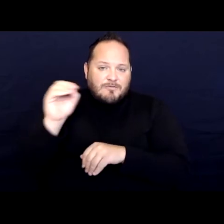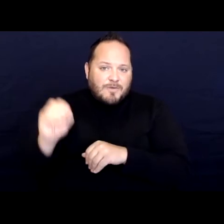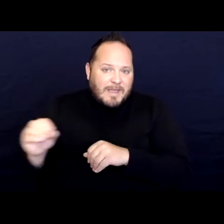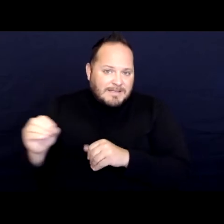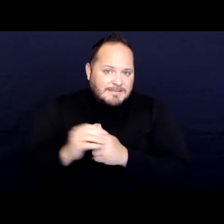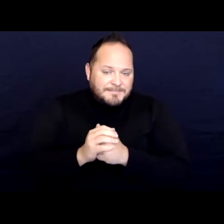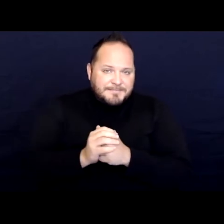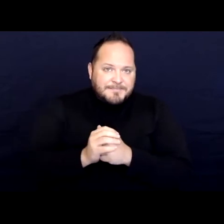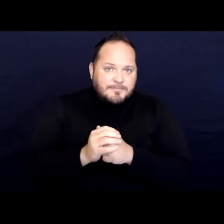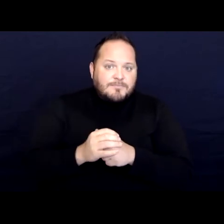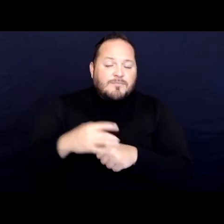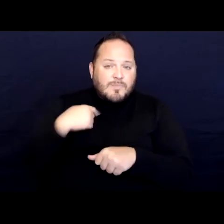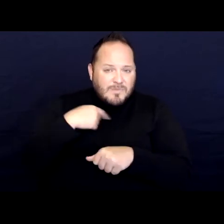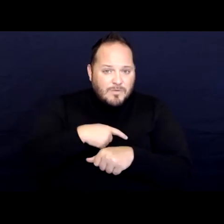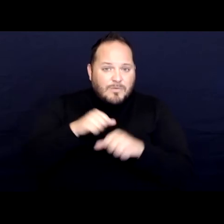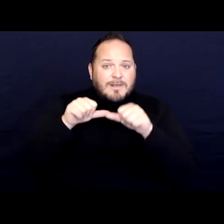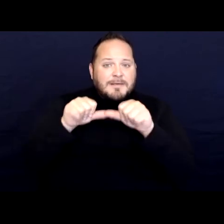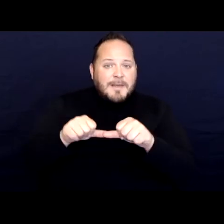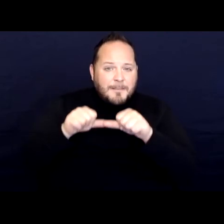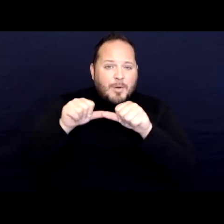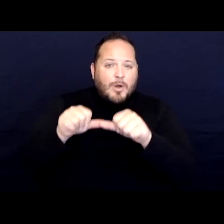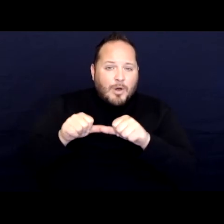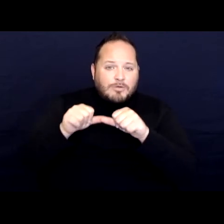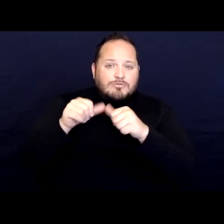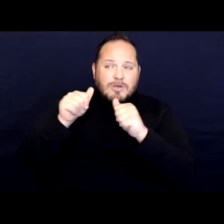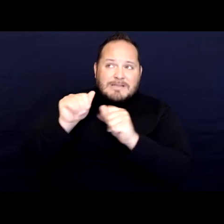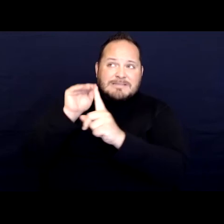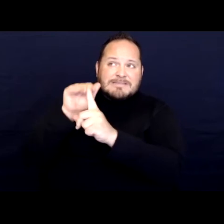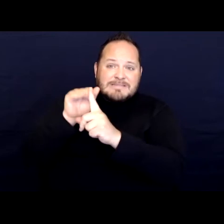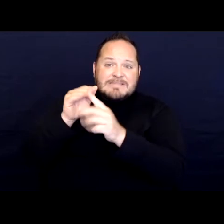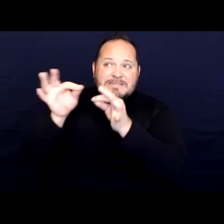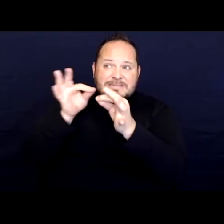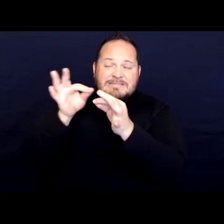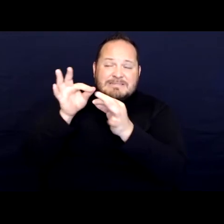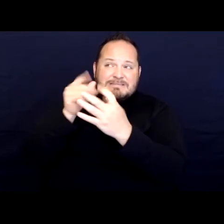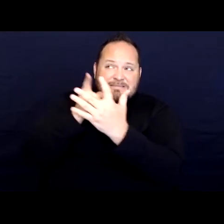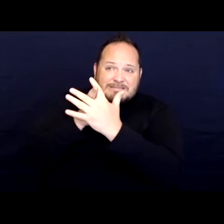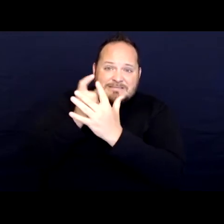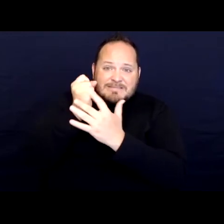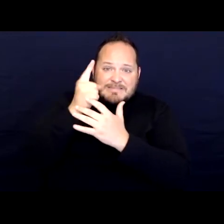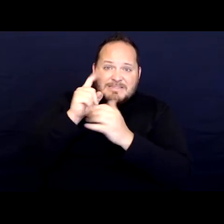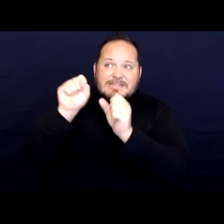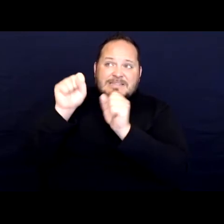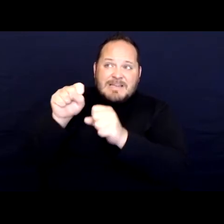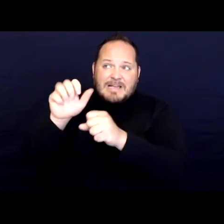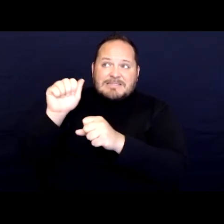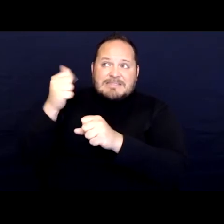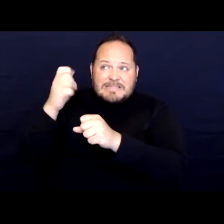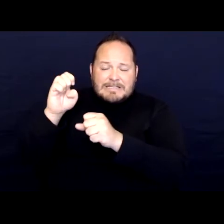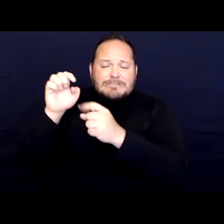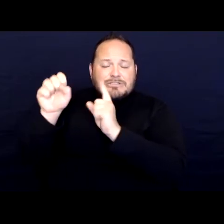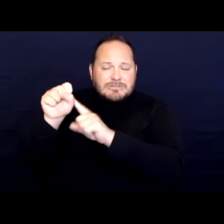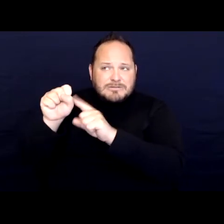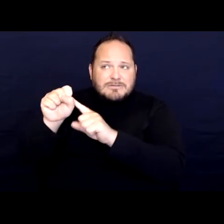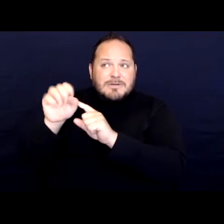we kept on trying to sort of get people to understand that it, yes, age was a part, but that also